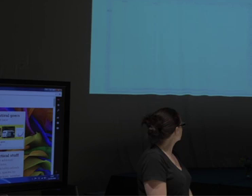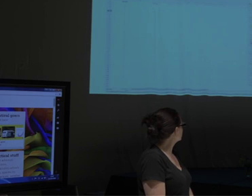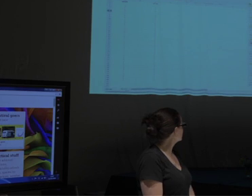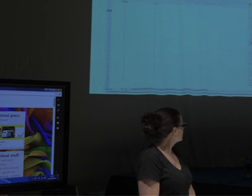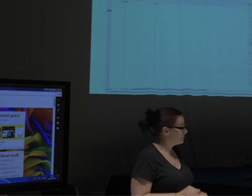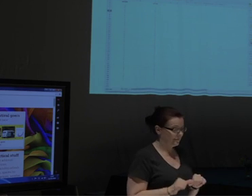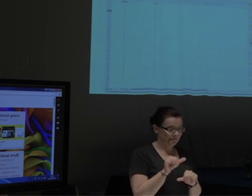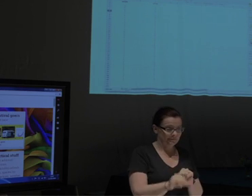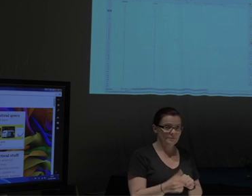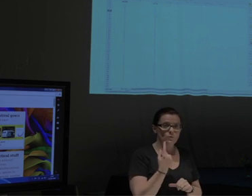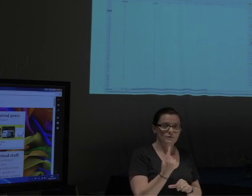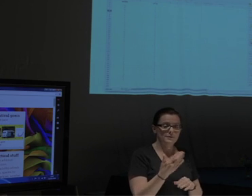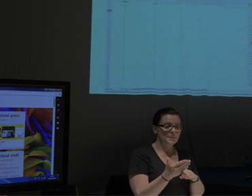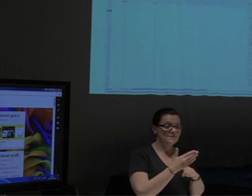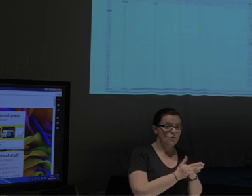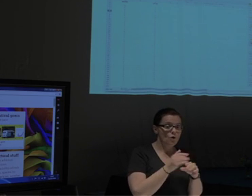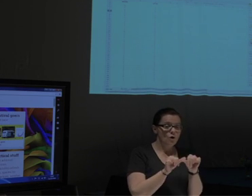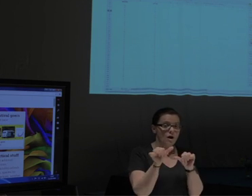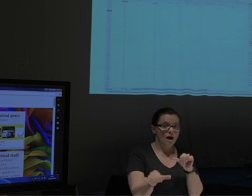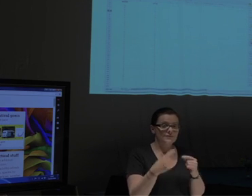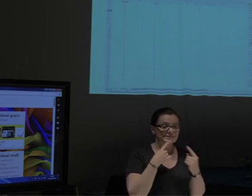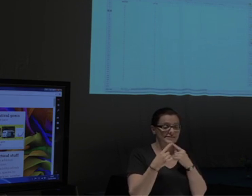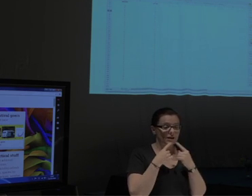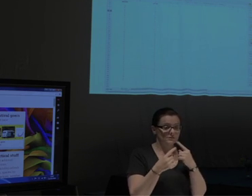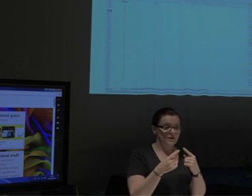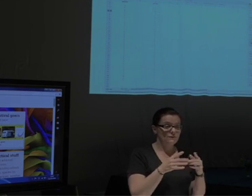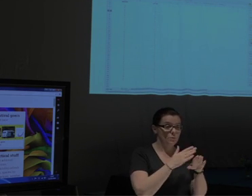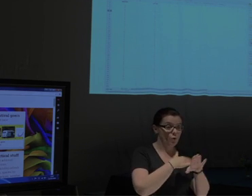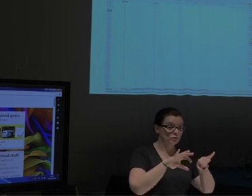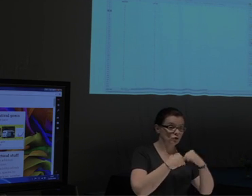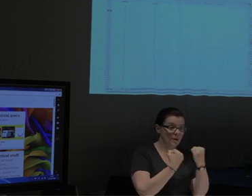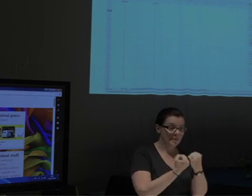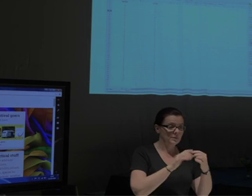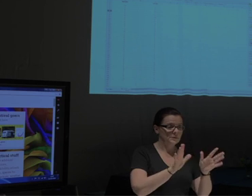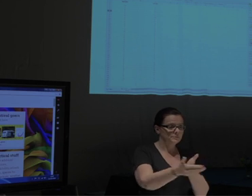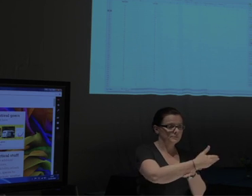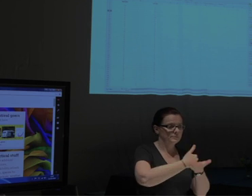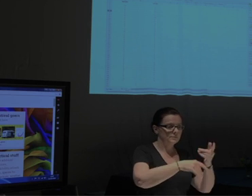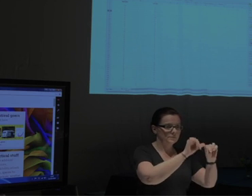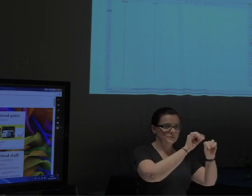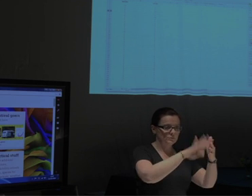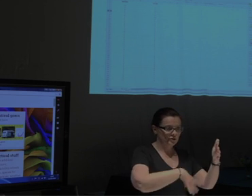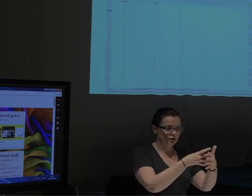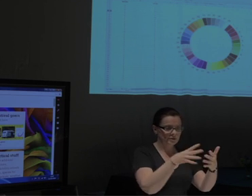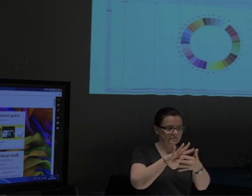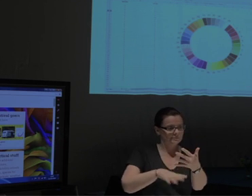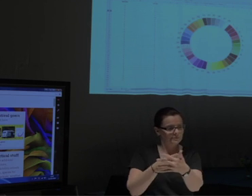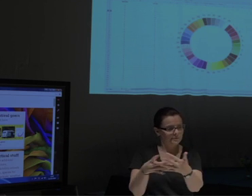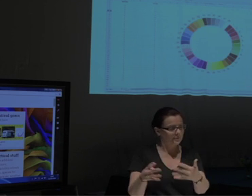Step 1. The before and after data from the workshop is collated in a spreadsheet.